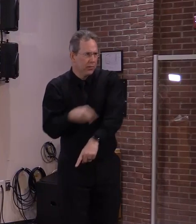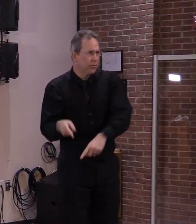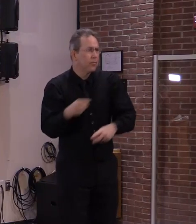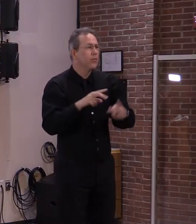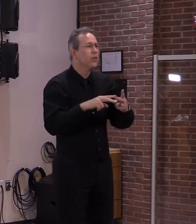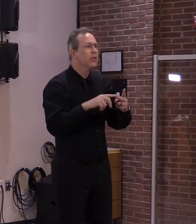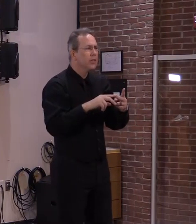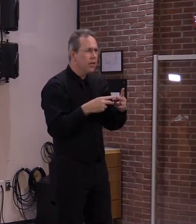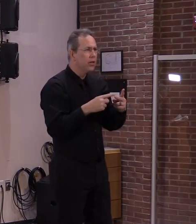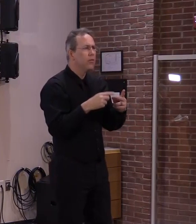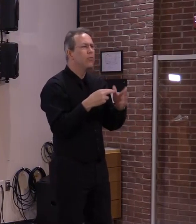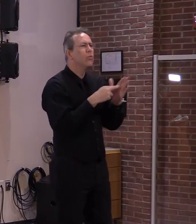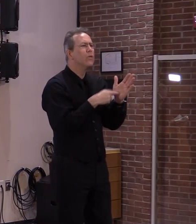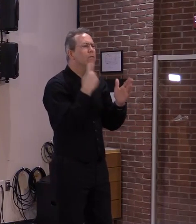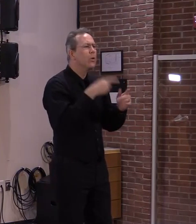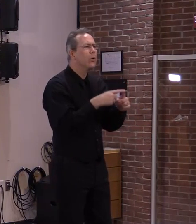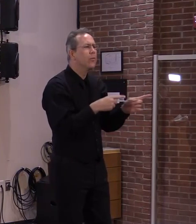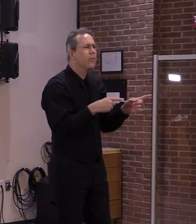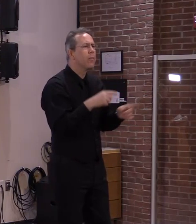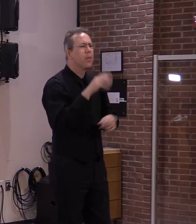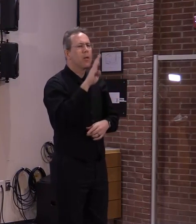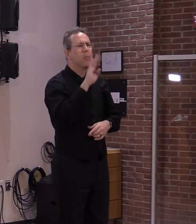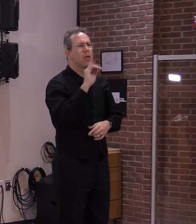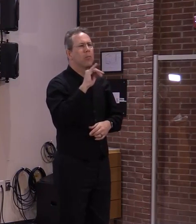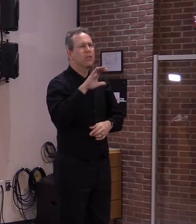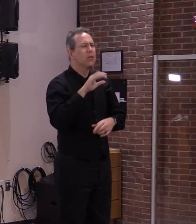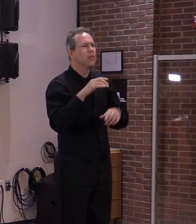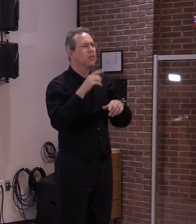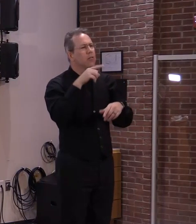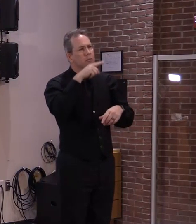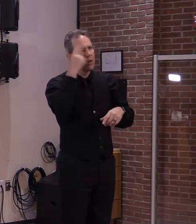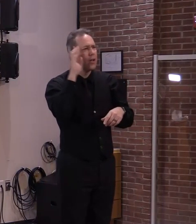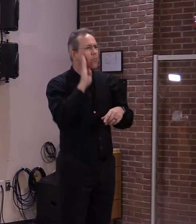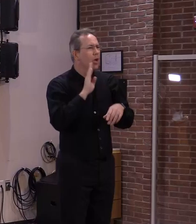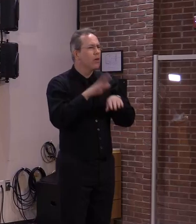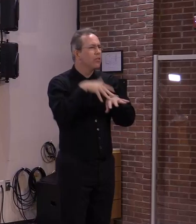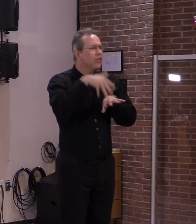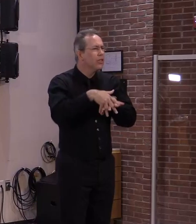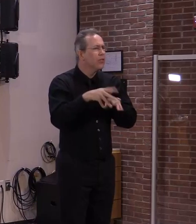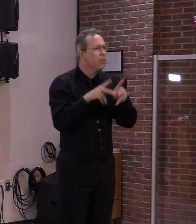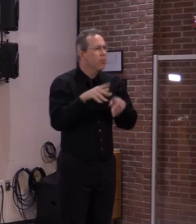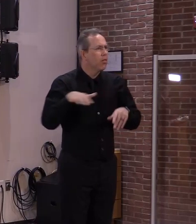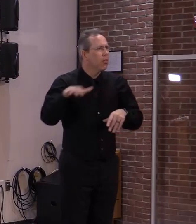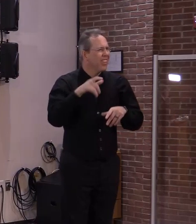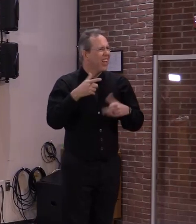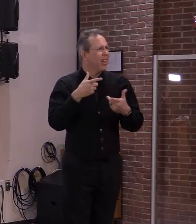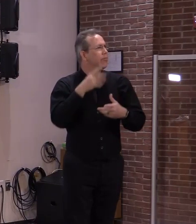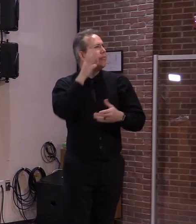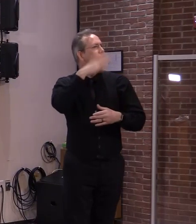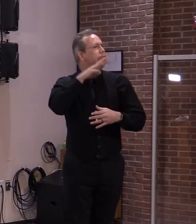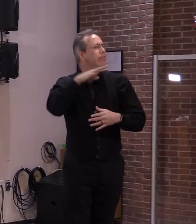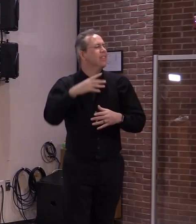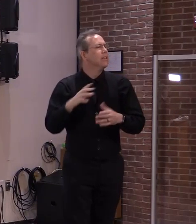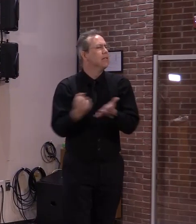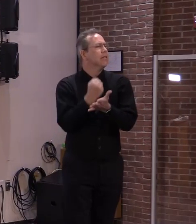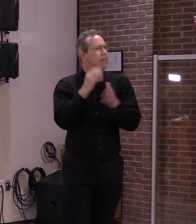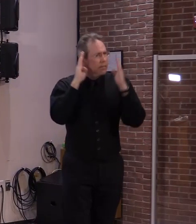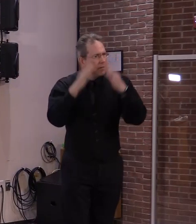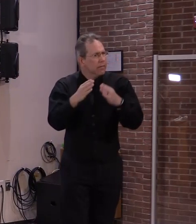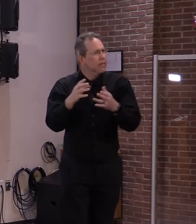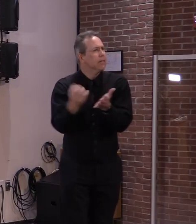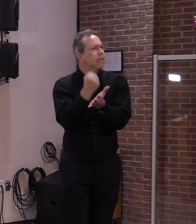Vermonters. Each of these adjustments are designed to provide greater access for all Vermonters. The